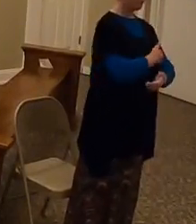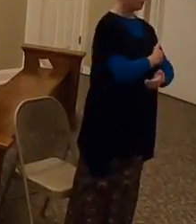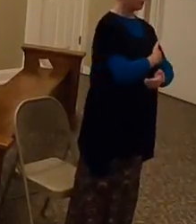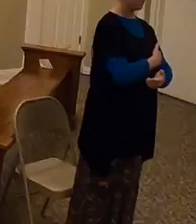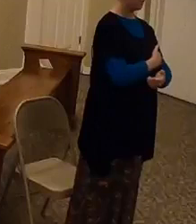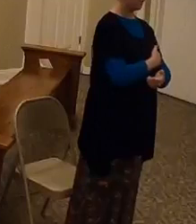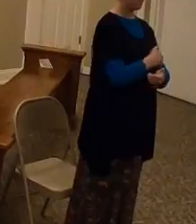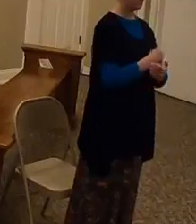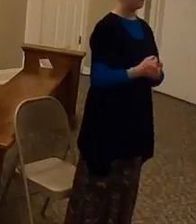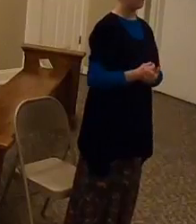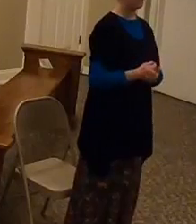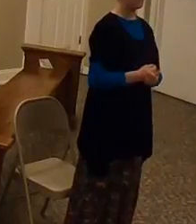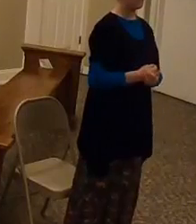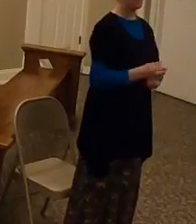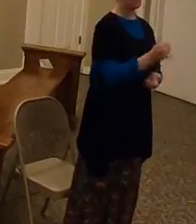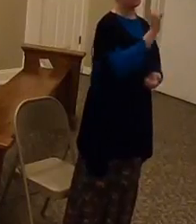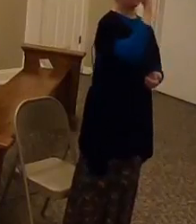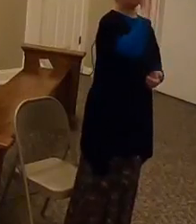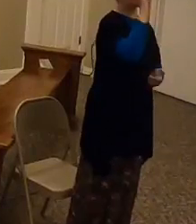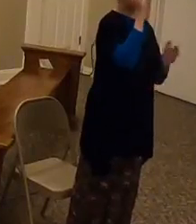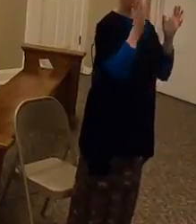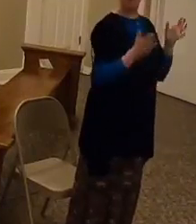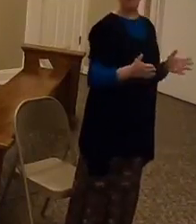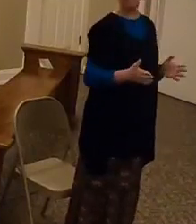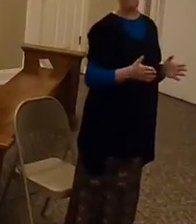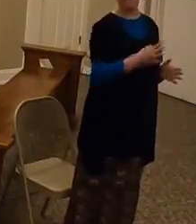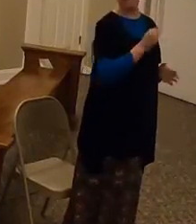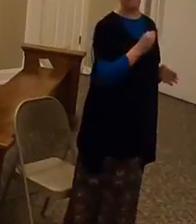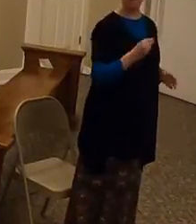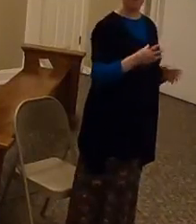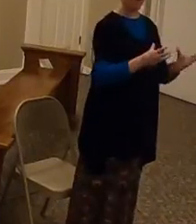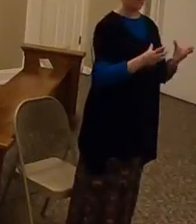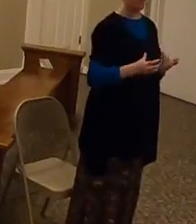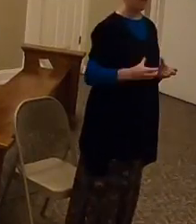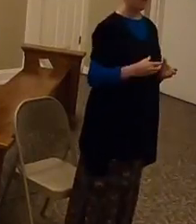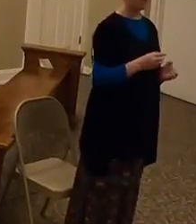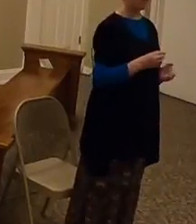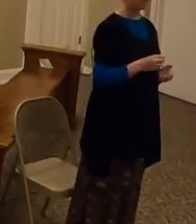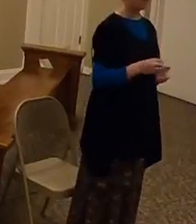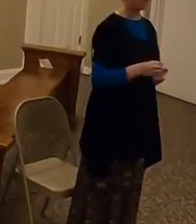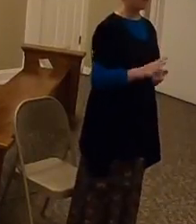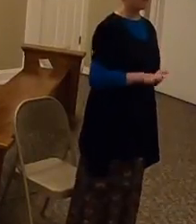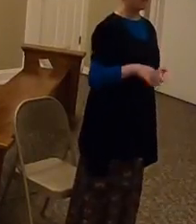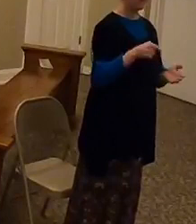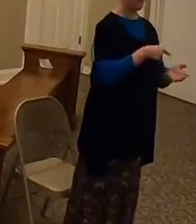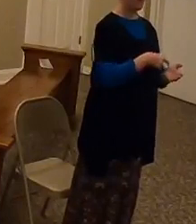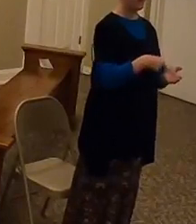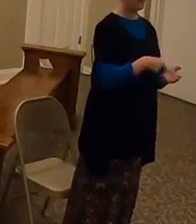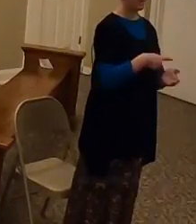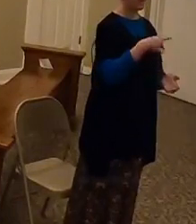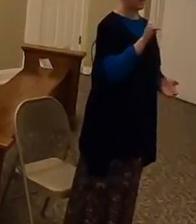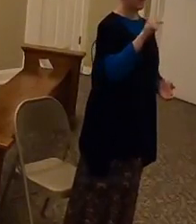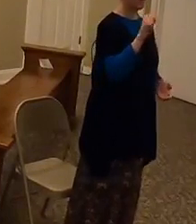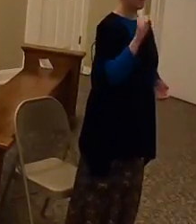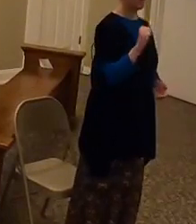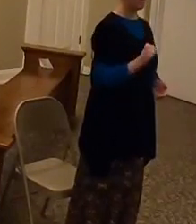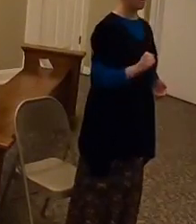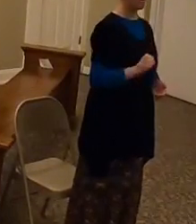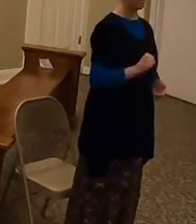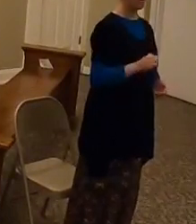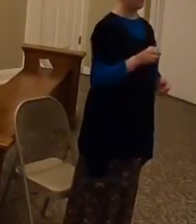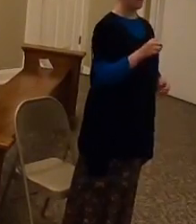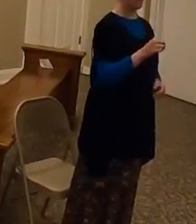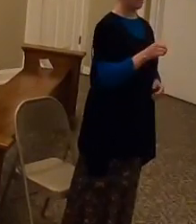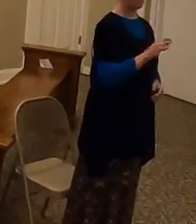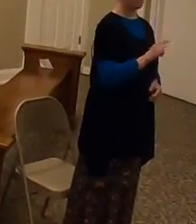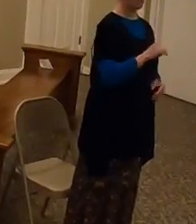drugs, or they're alcoholics, and they really want to get off of it. They're like, man, this is just a pit. It's a